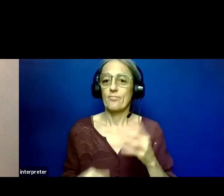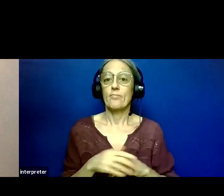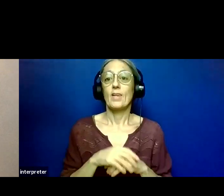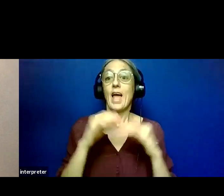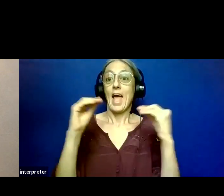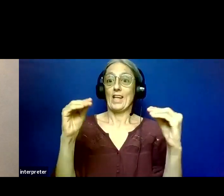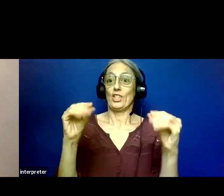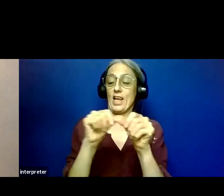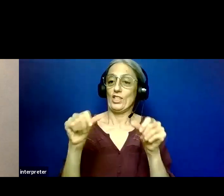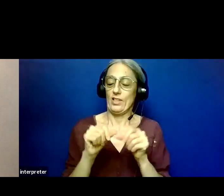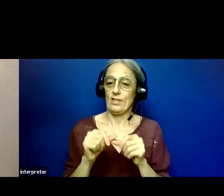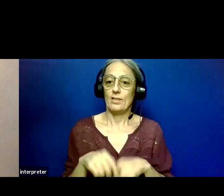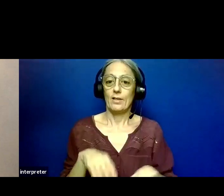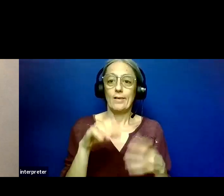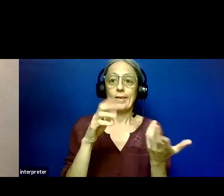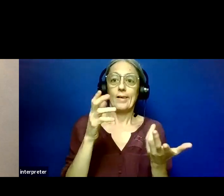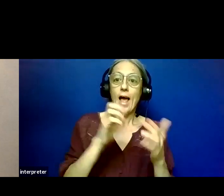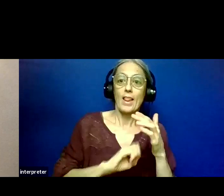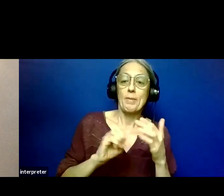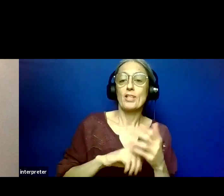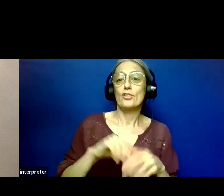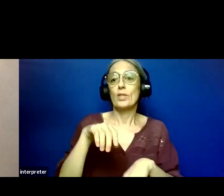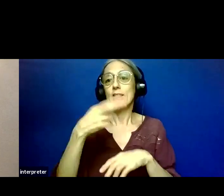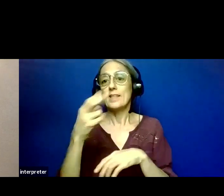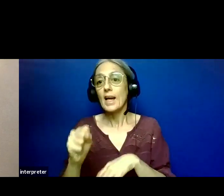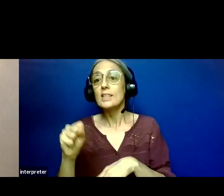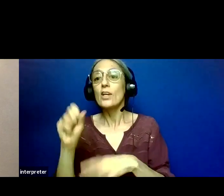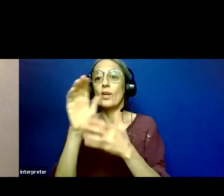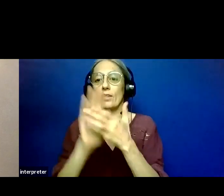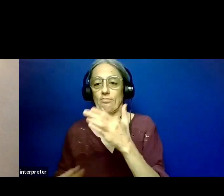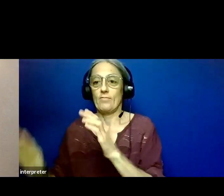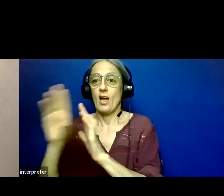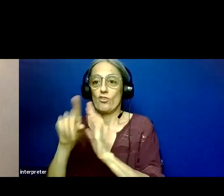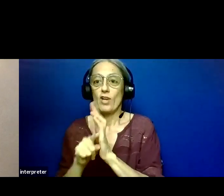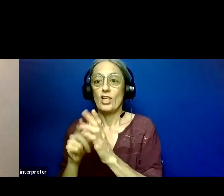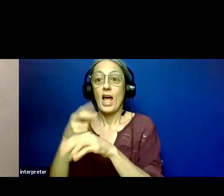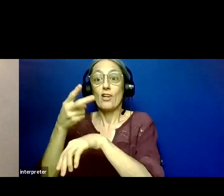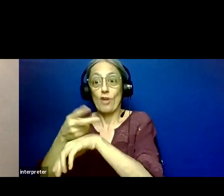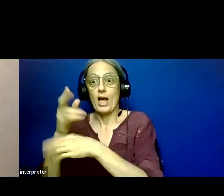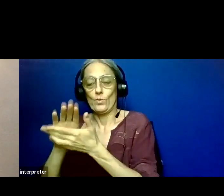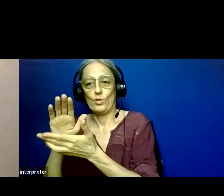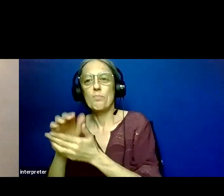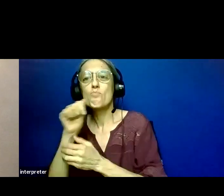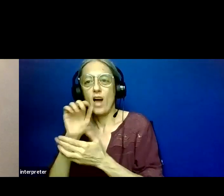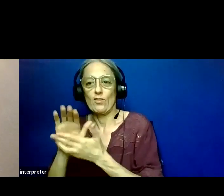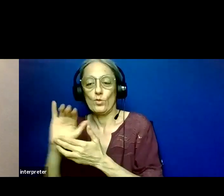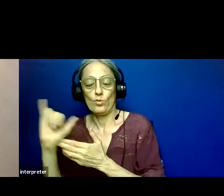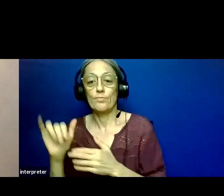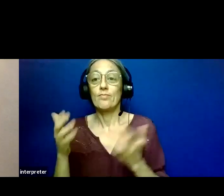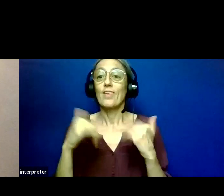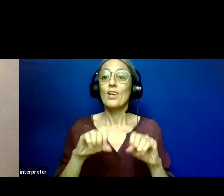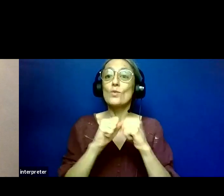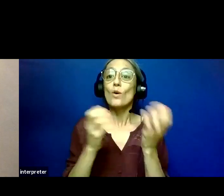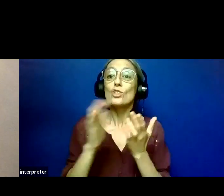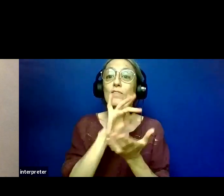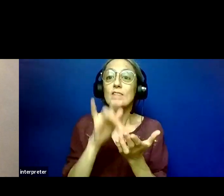schools, elementary, secondary, undergraduate, and postgraduate private schools. Social service centers such as daycare,